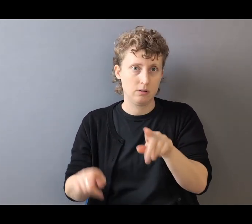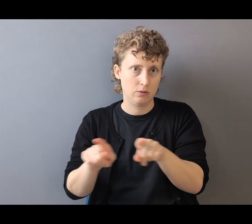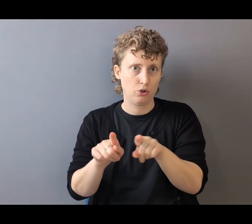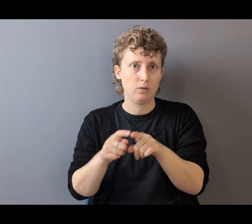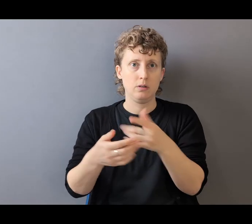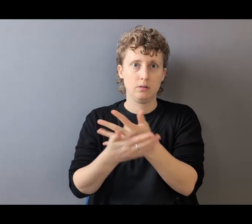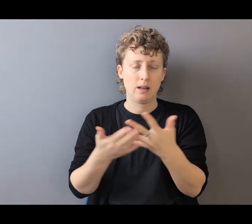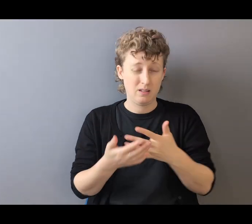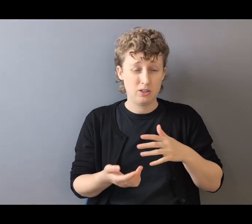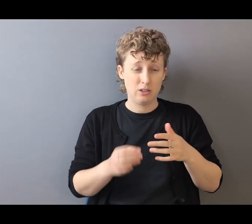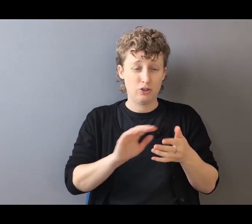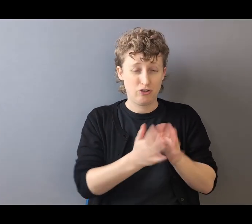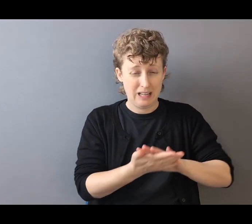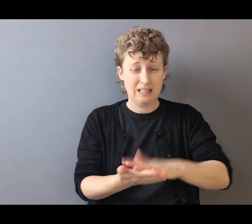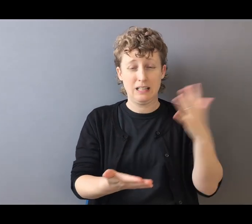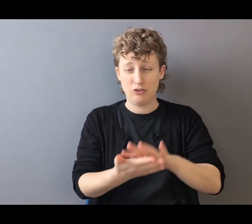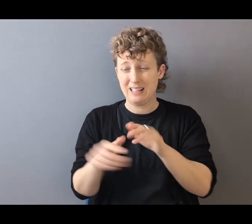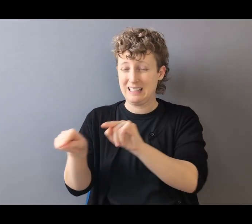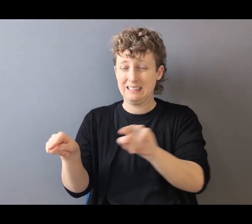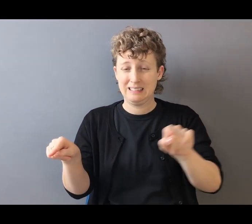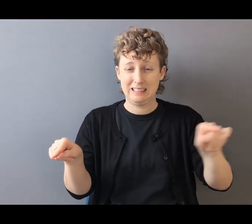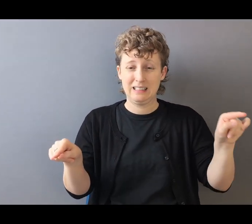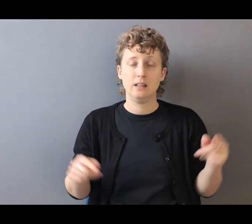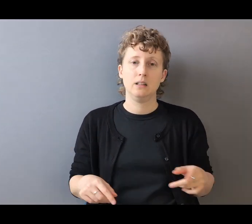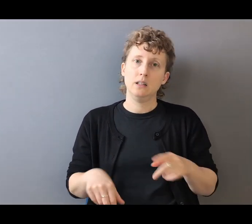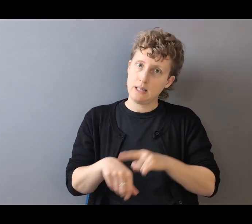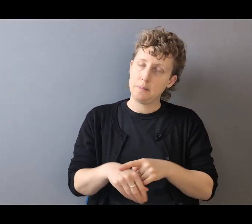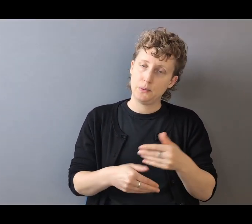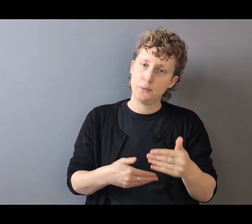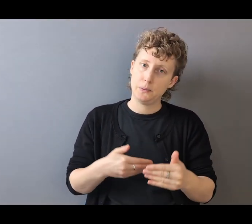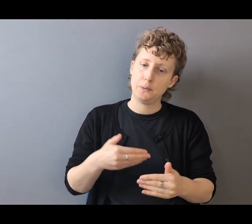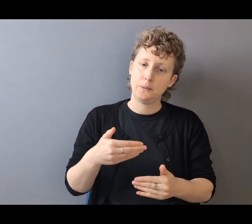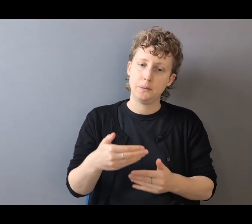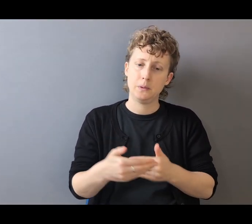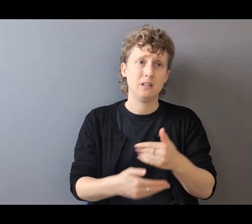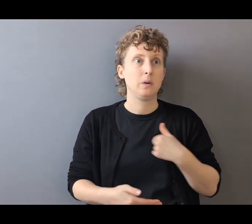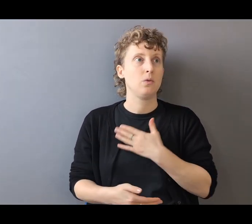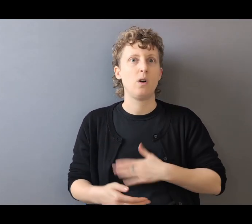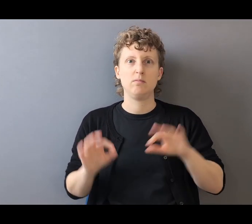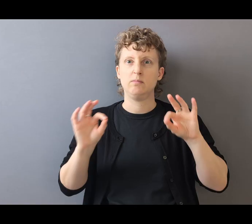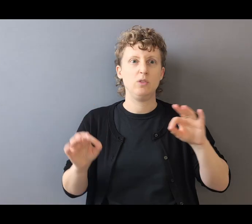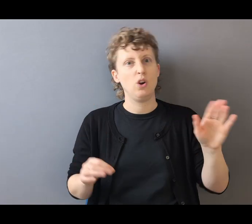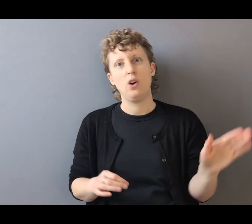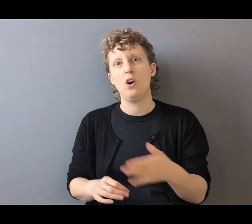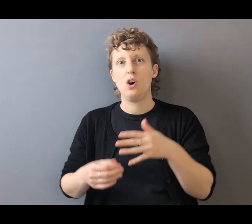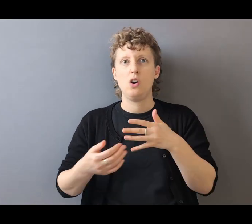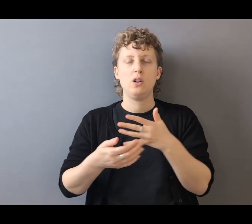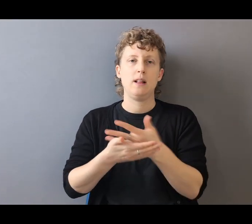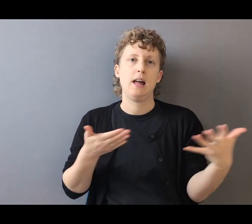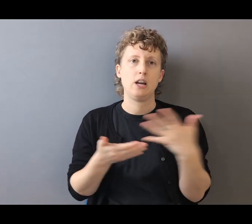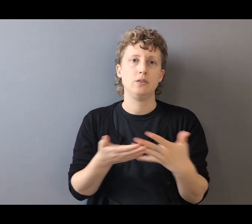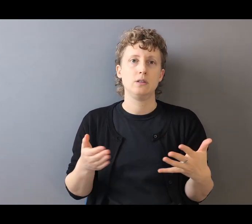We would very much like to have all the material in all the languages, but somebody has to make it, keep it updated and so